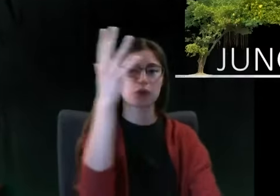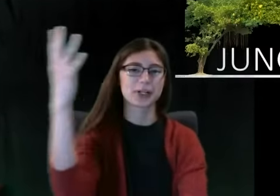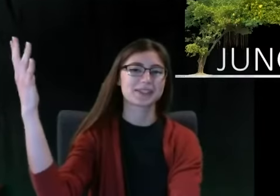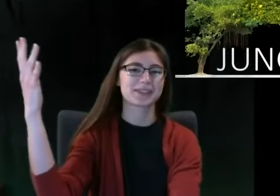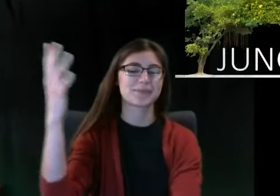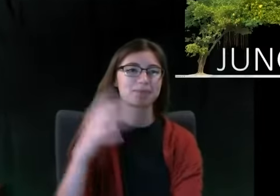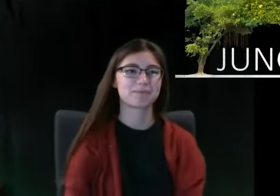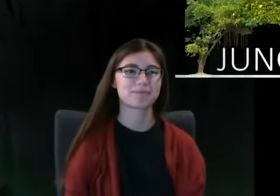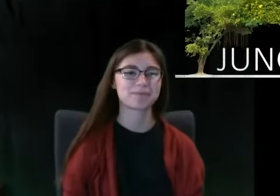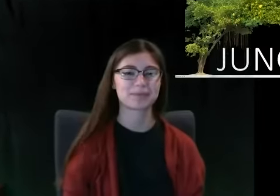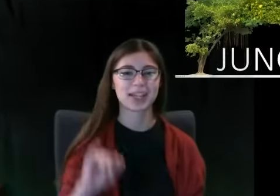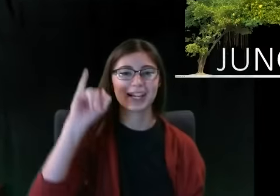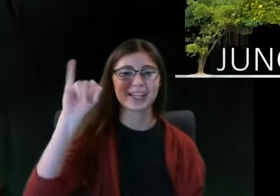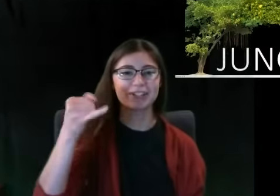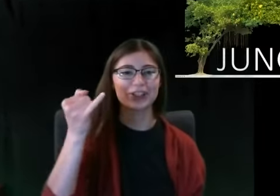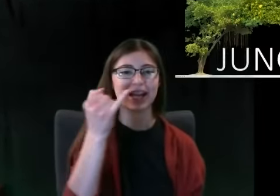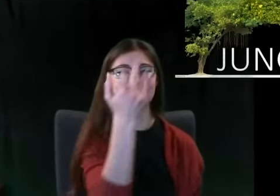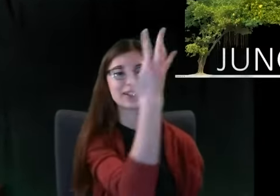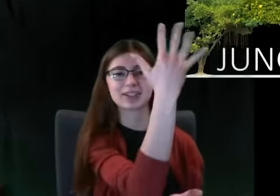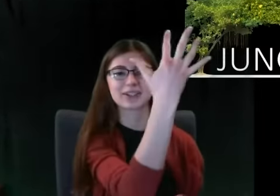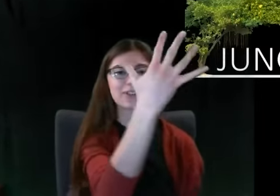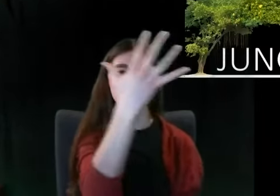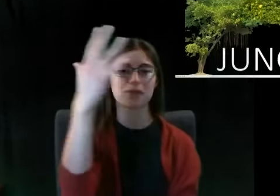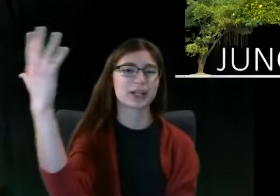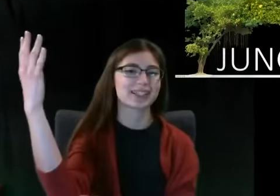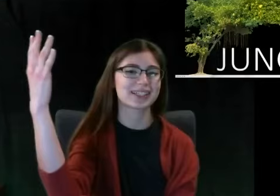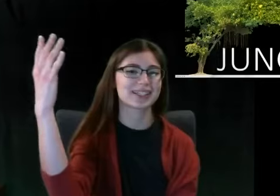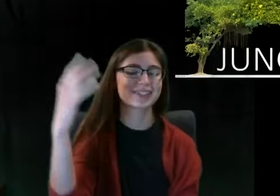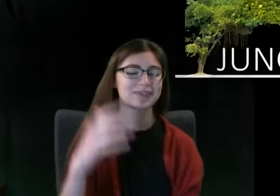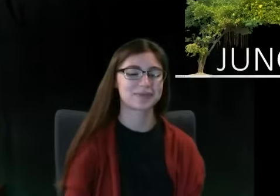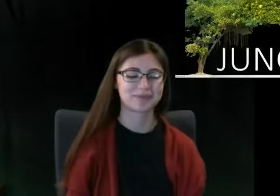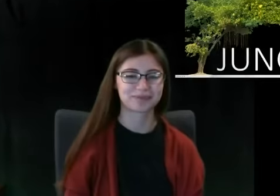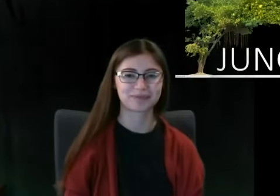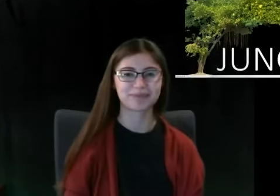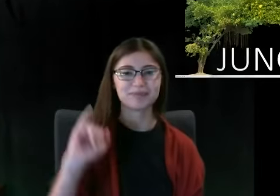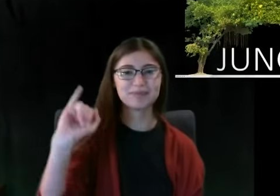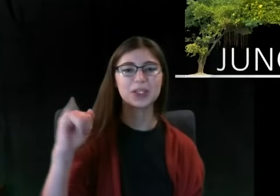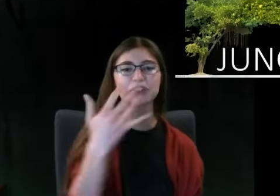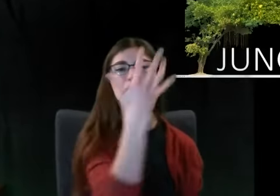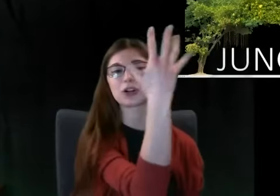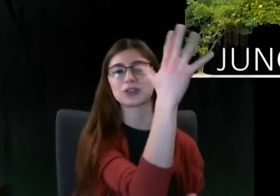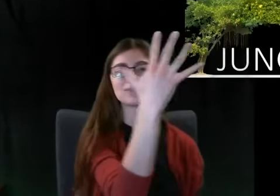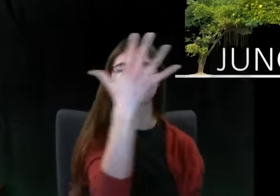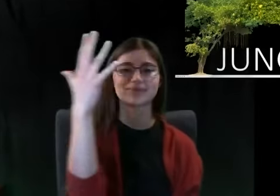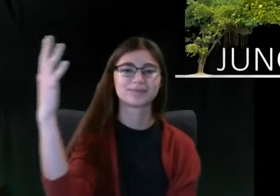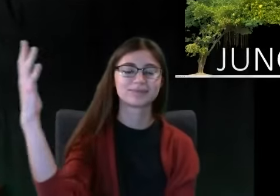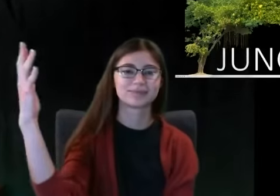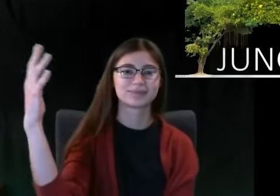forest. J, forest. Jungle.